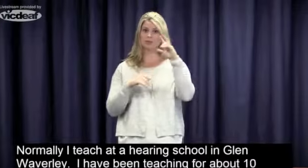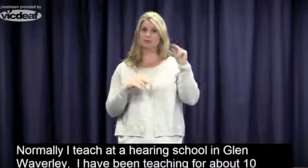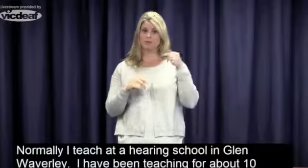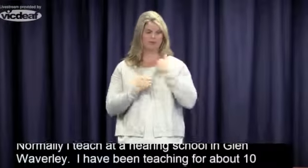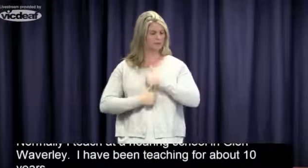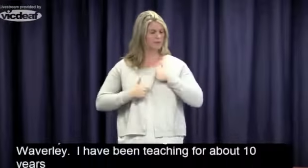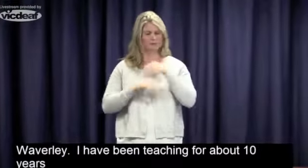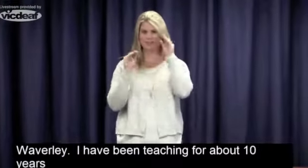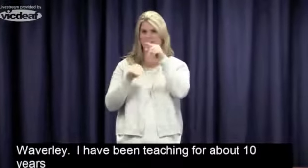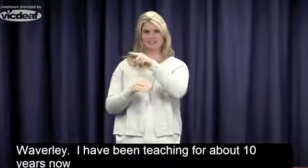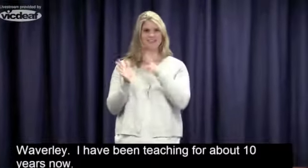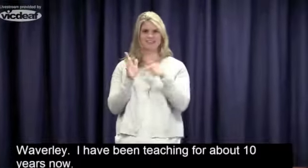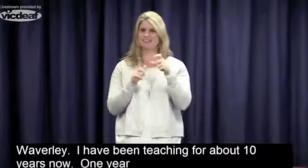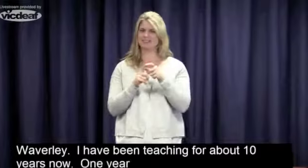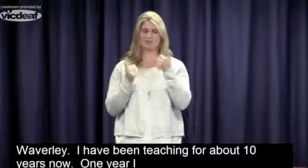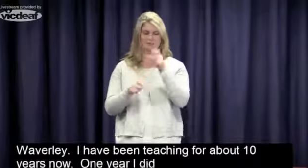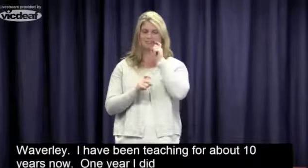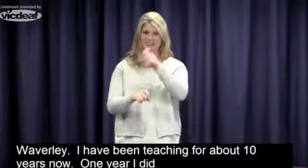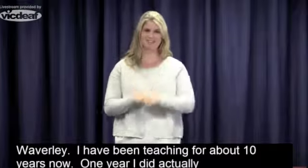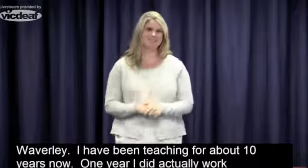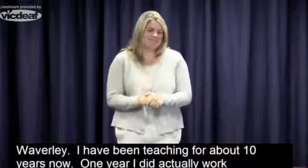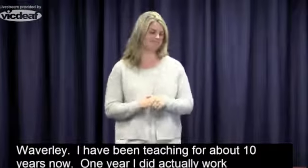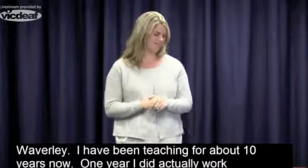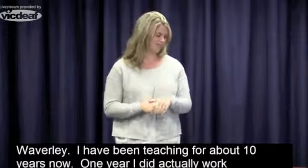One year I did actually work at VCD and I did really enjoy that year.